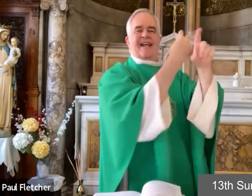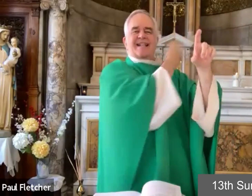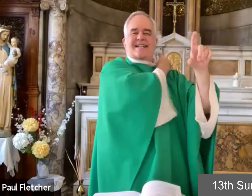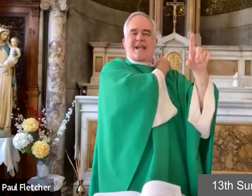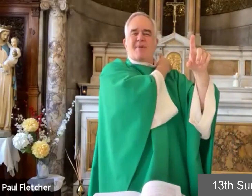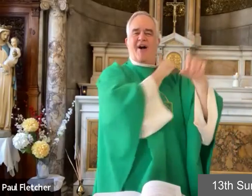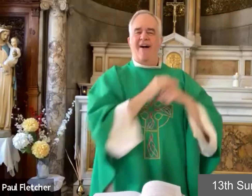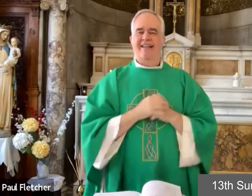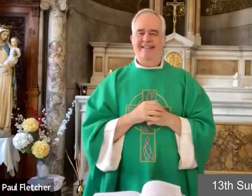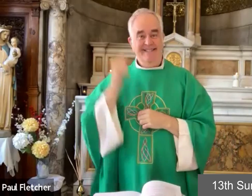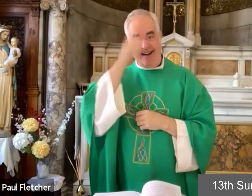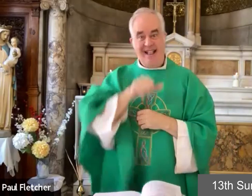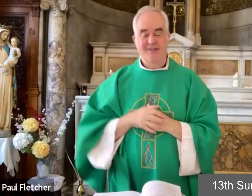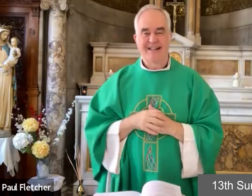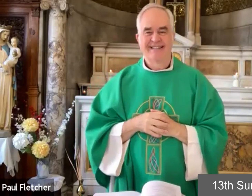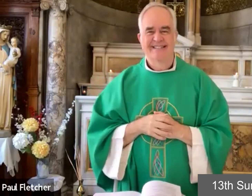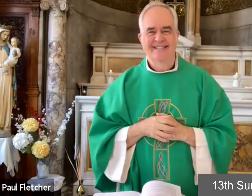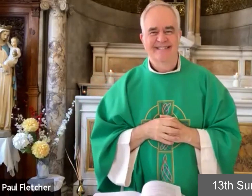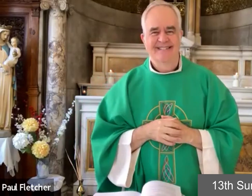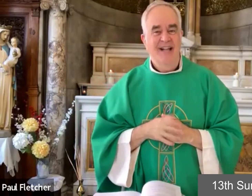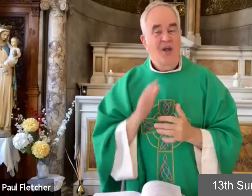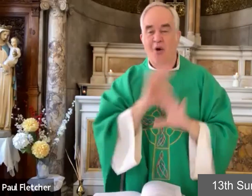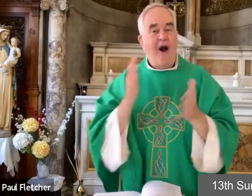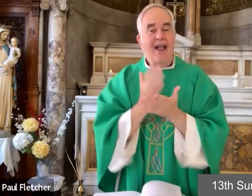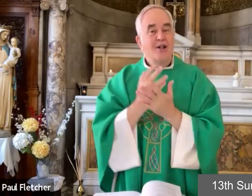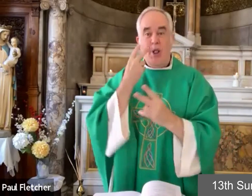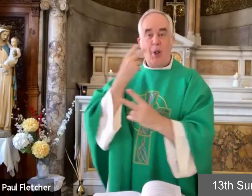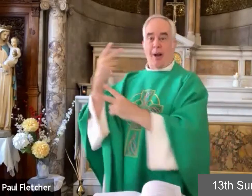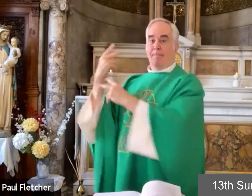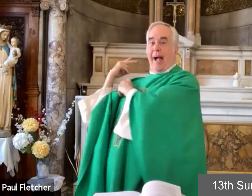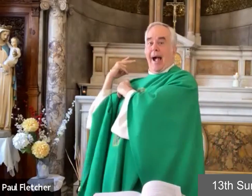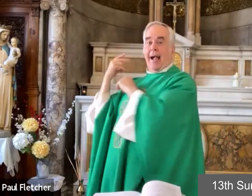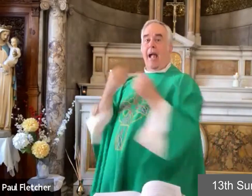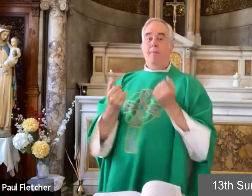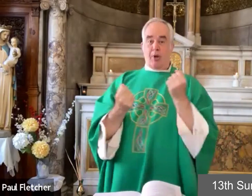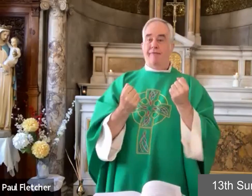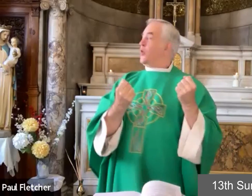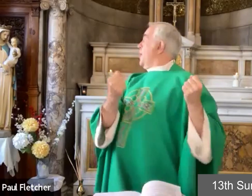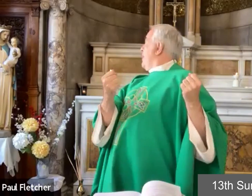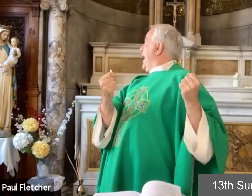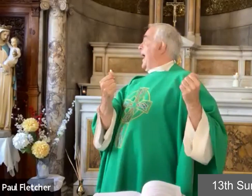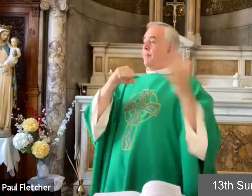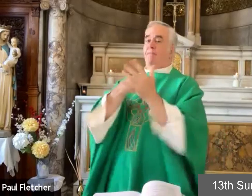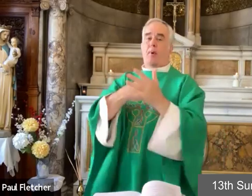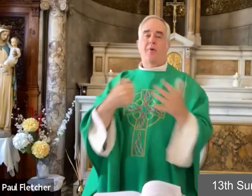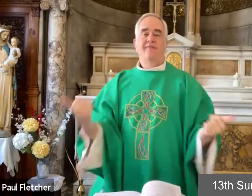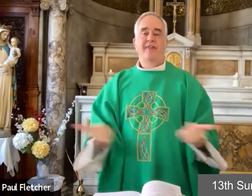to see behind. Clever. You're not actually looking back, because if you look back,